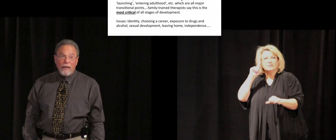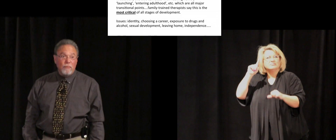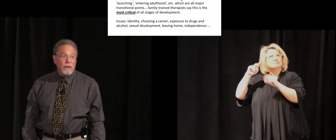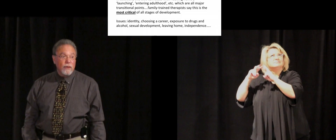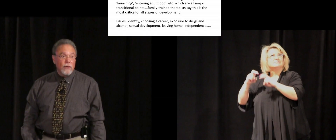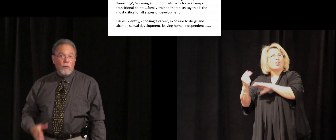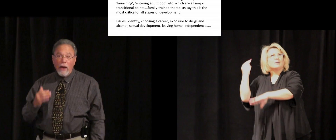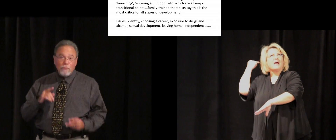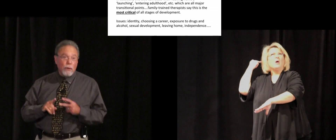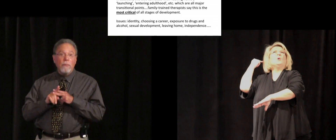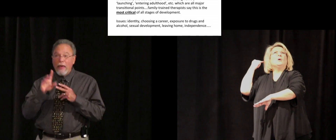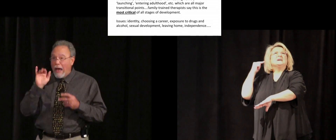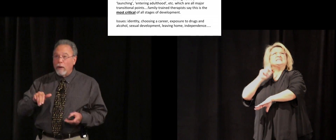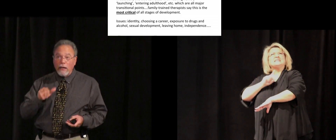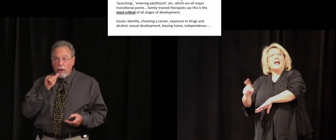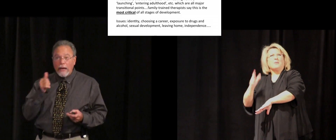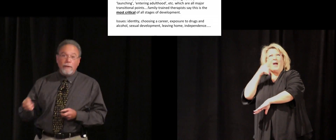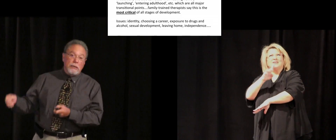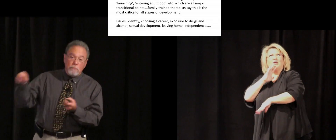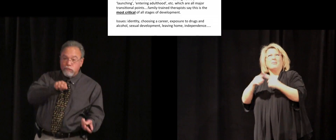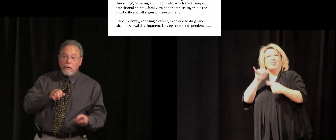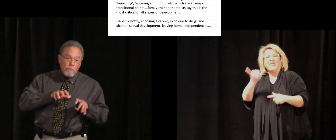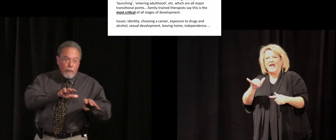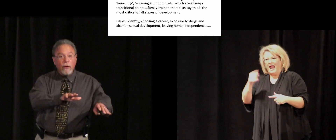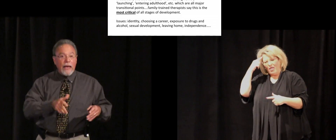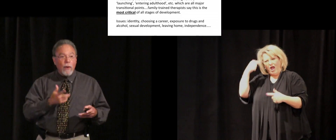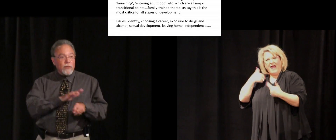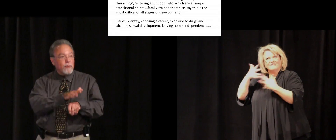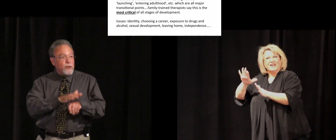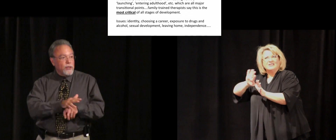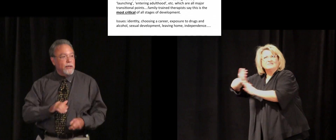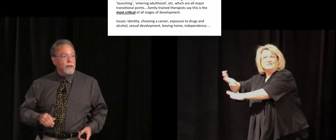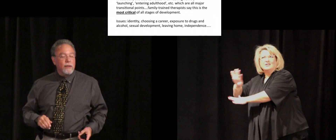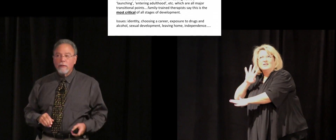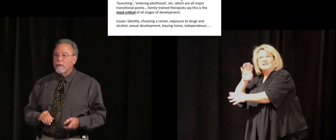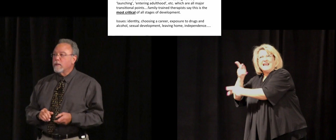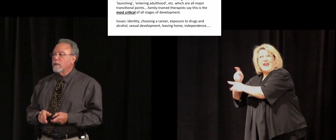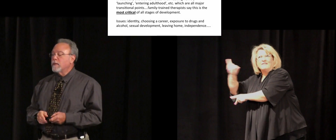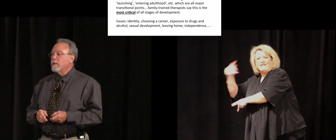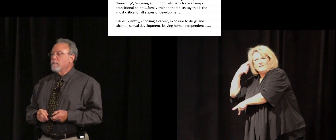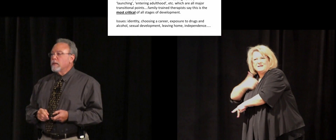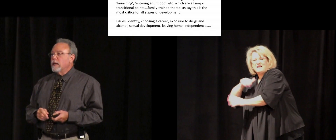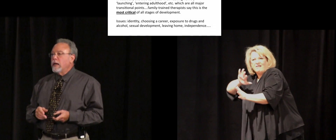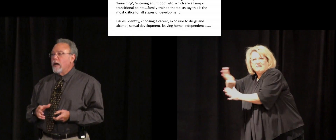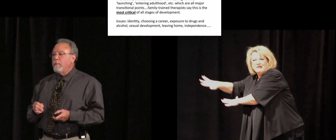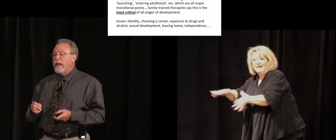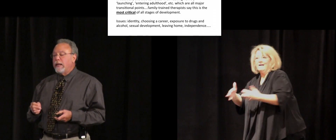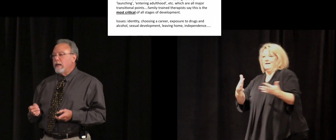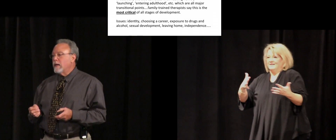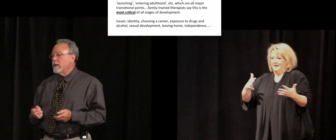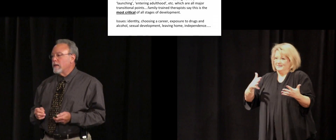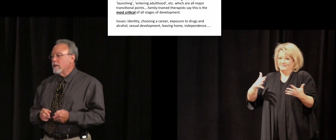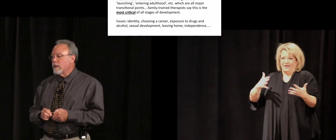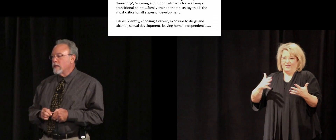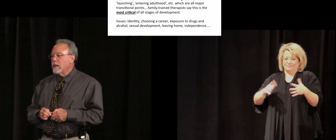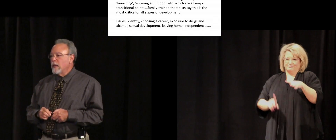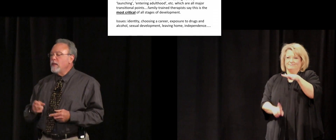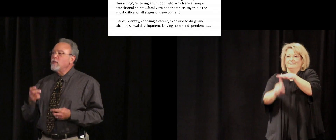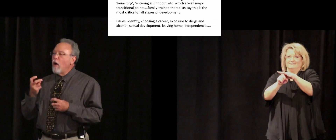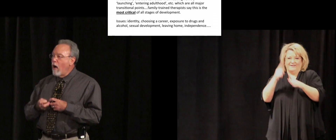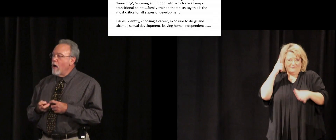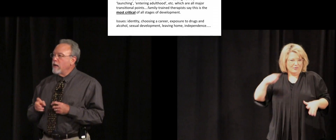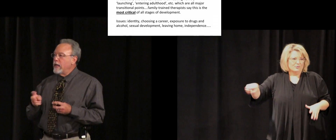it's the reaction to the emotion that's the important part. And when you can teach that to your kids, you would not believe how fast